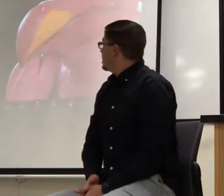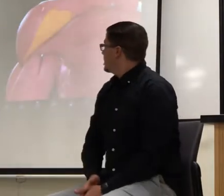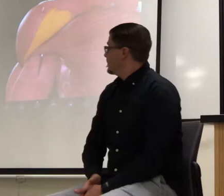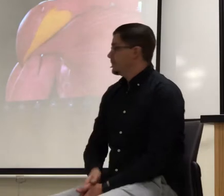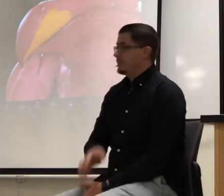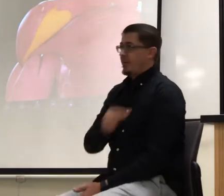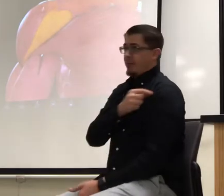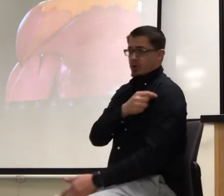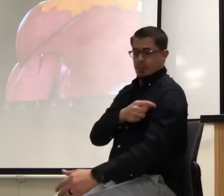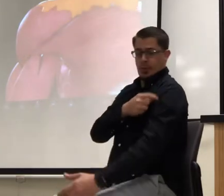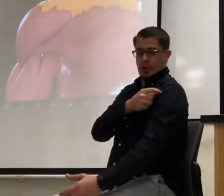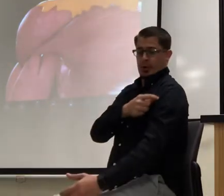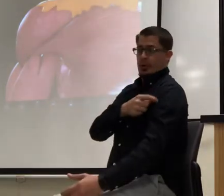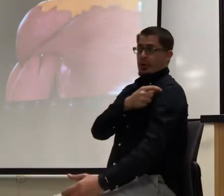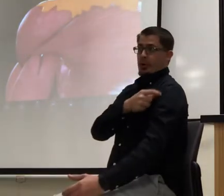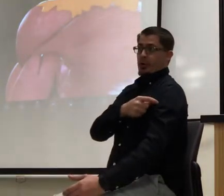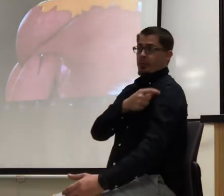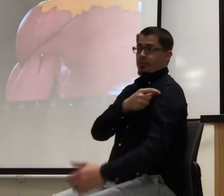I'm gonna hide